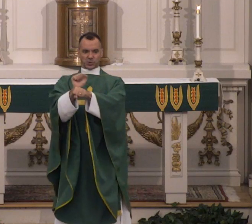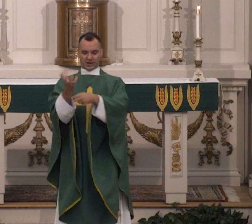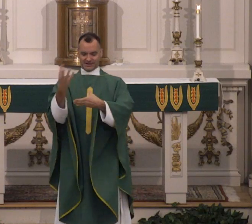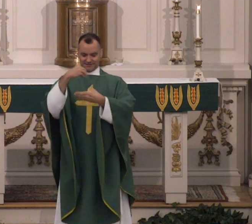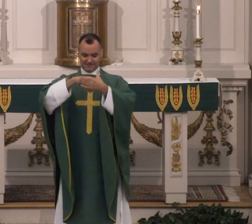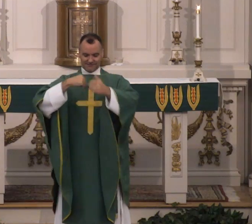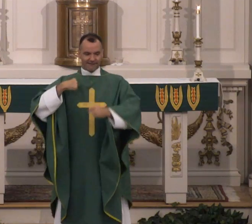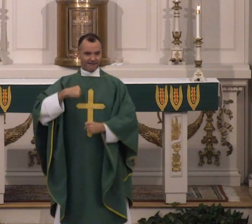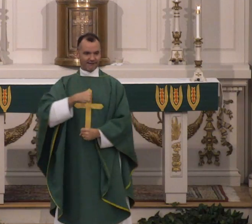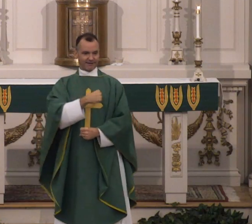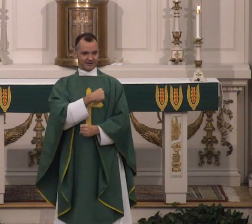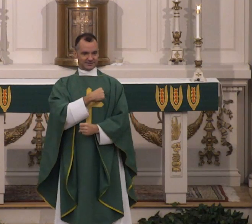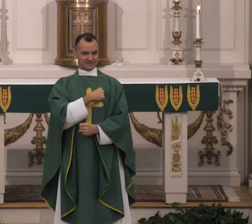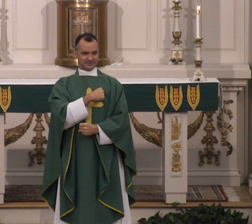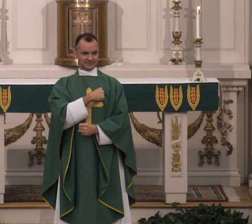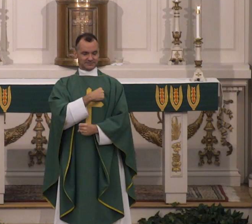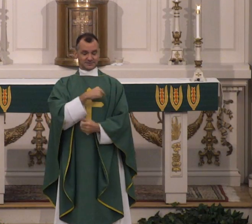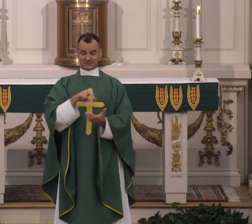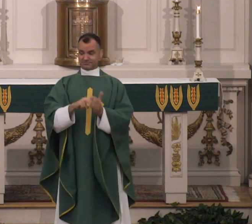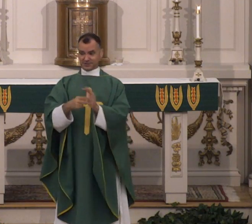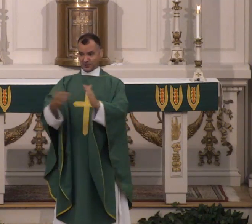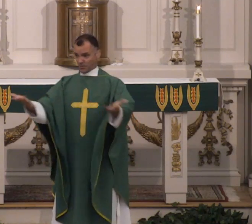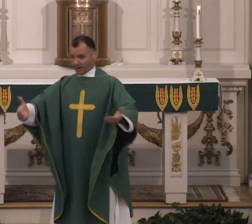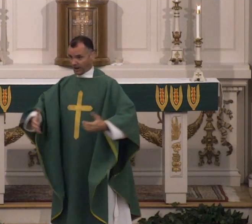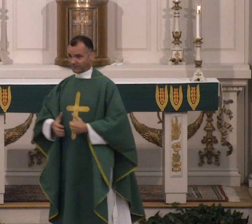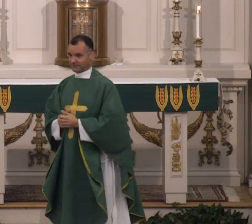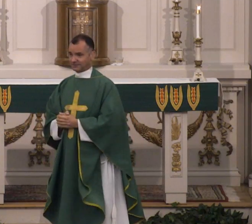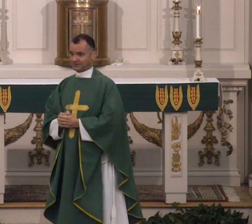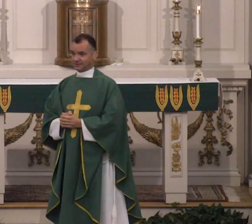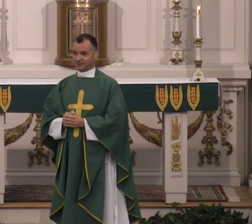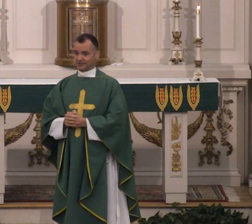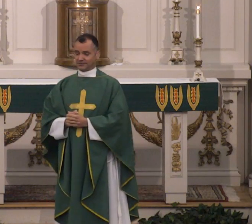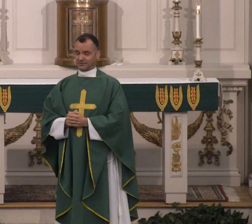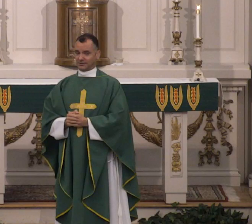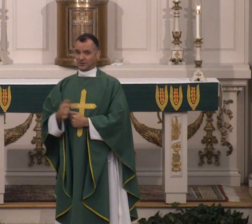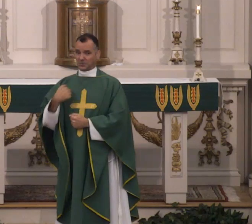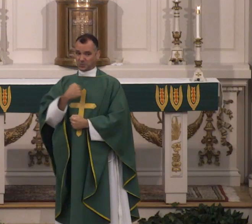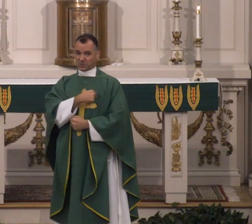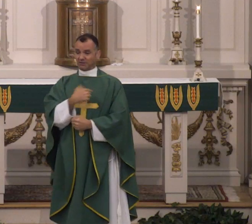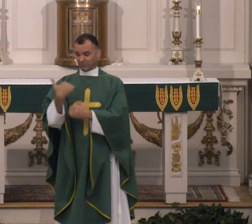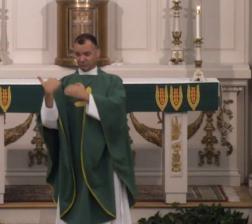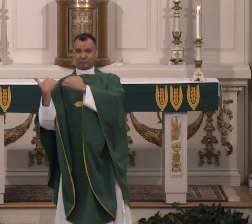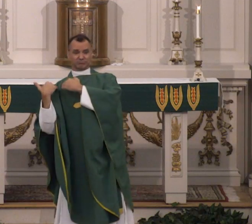become part of us, to help us in our works.